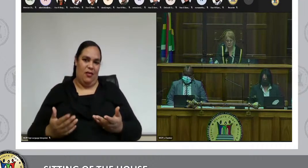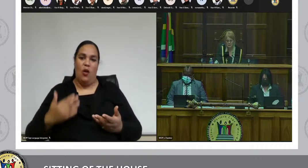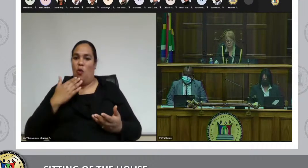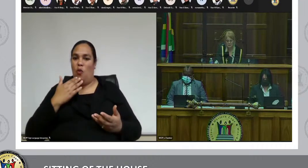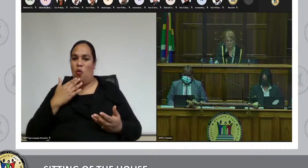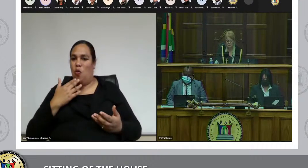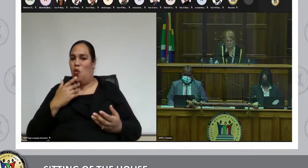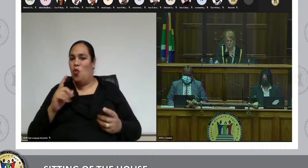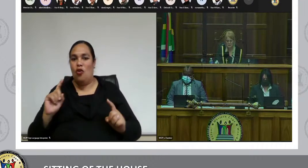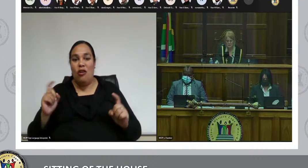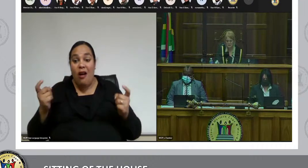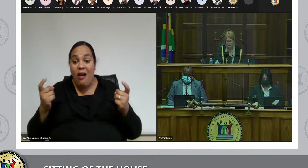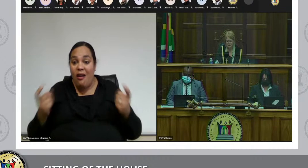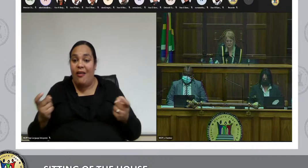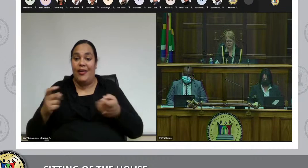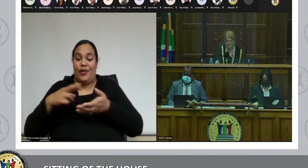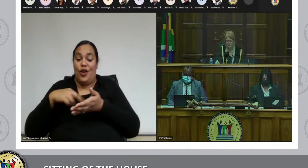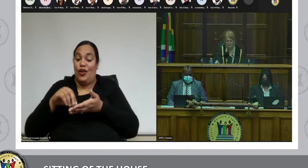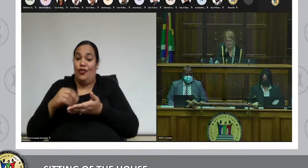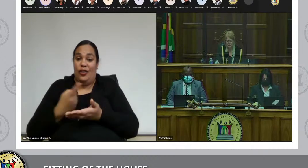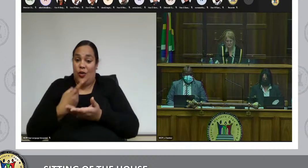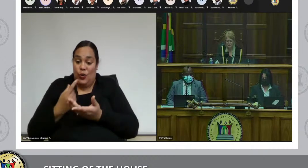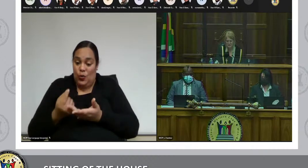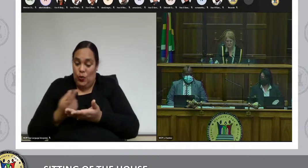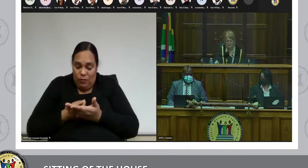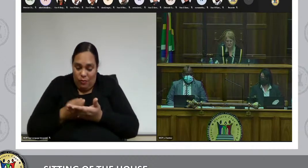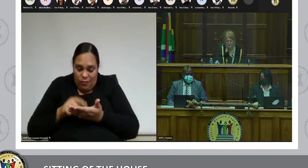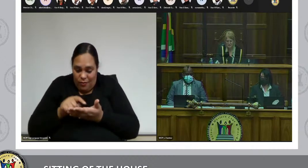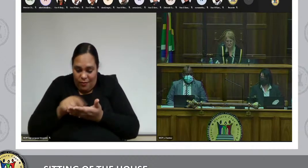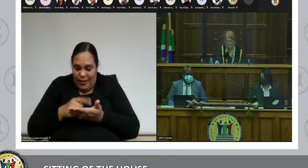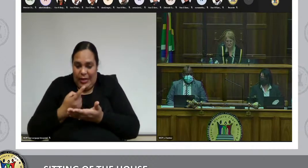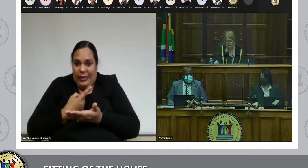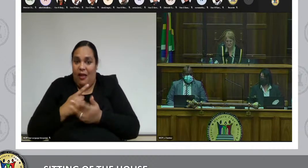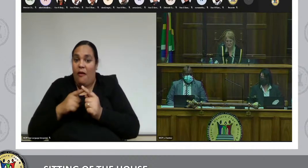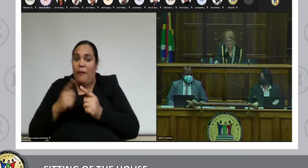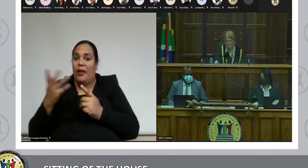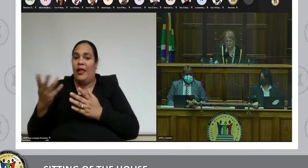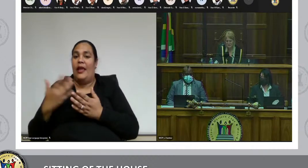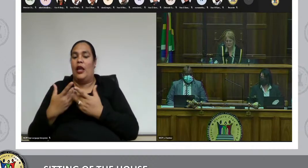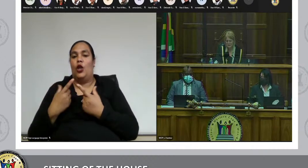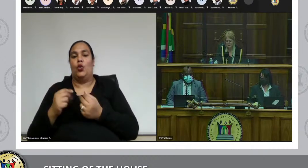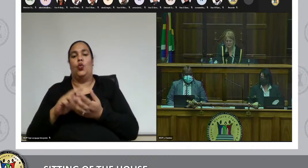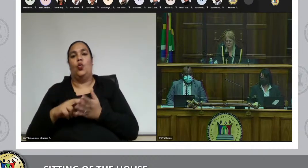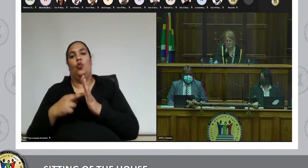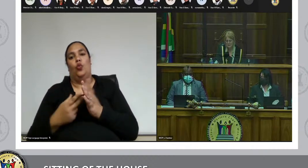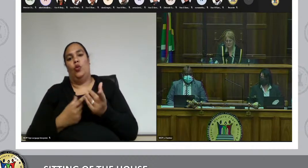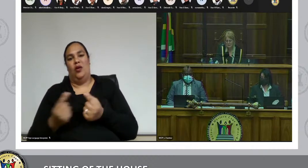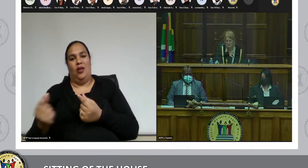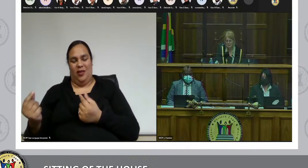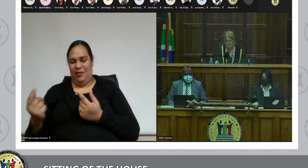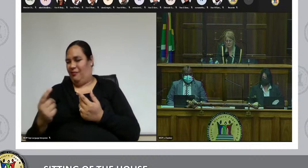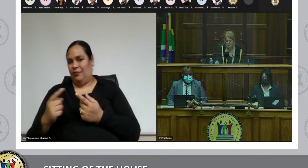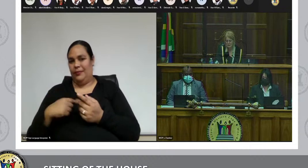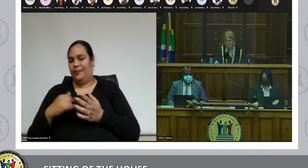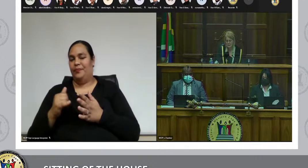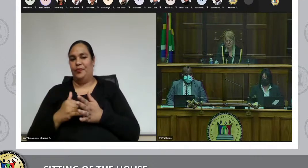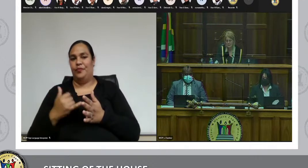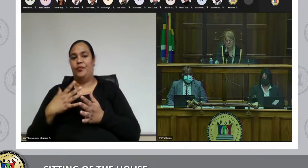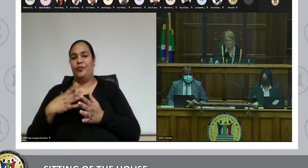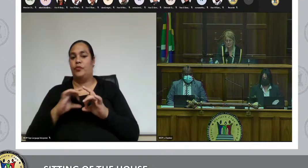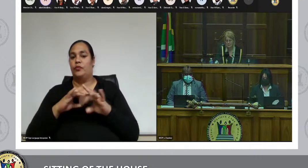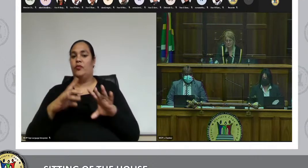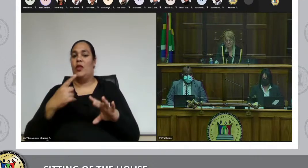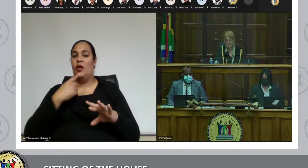not able to register themselves, but where they can play the role. And I just want to start by